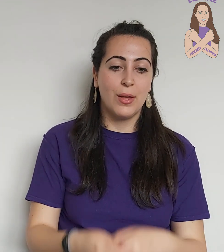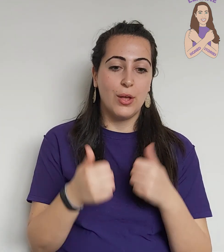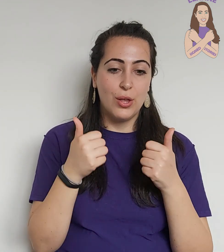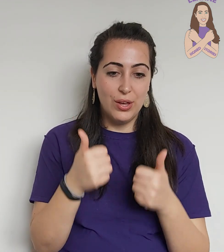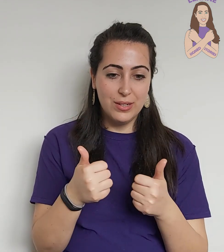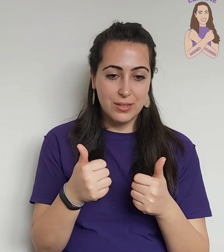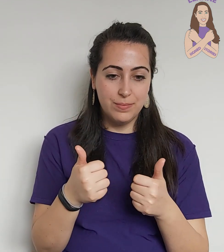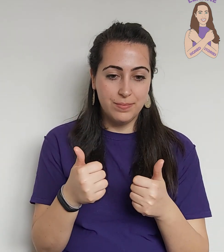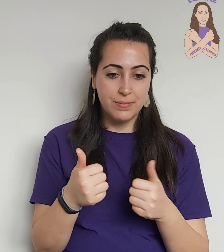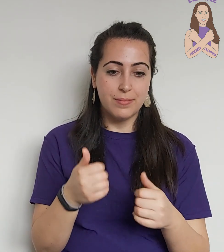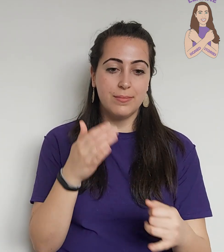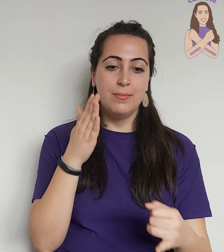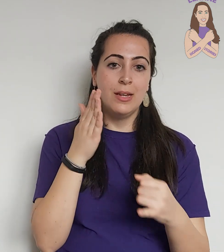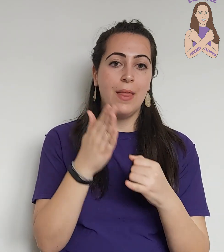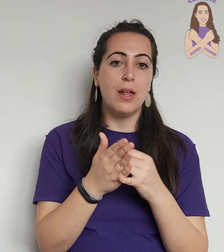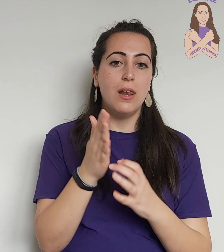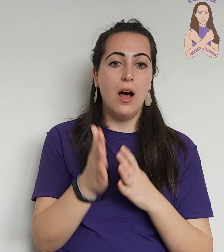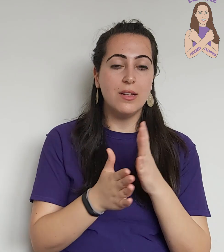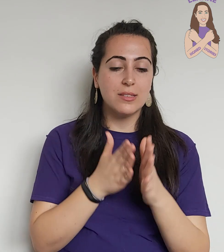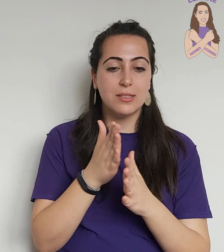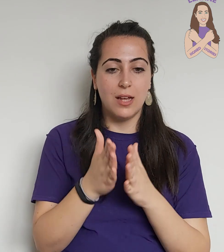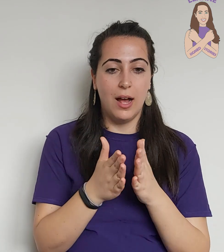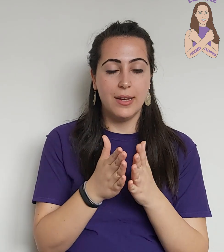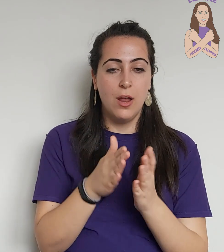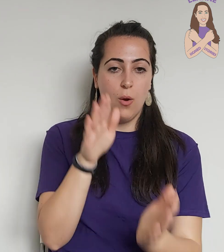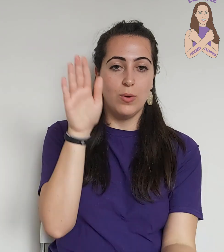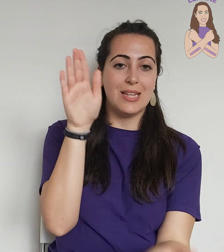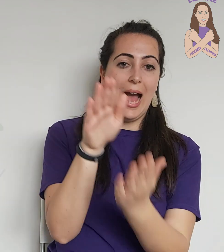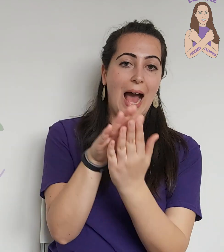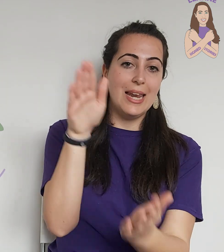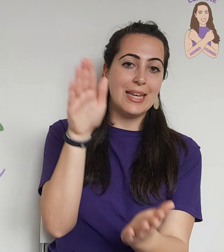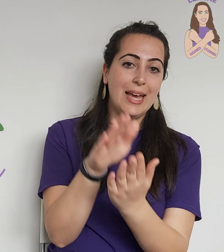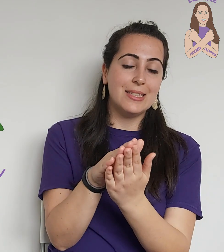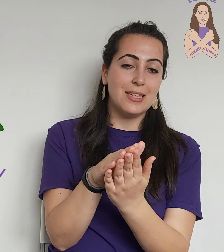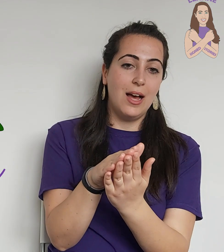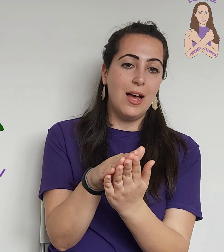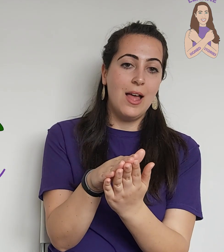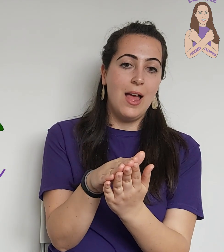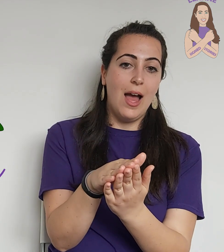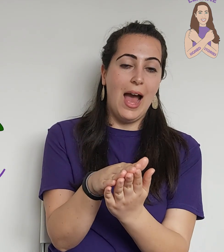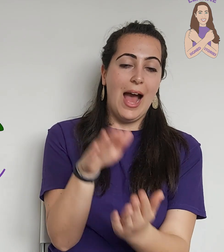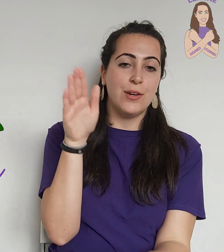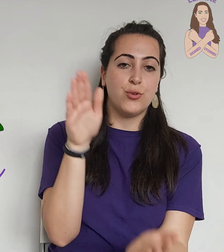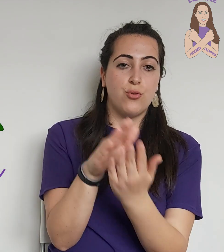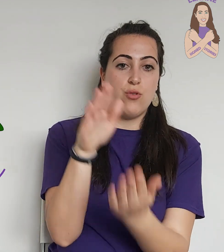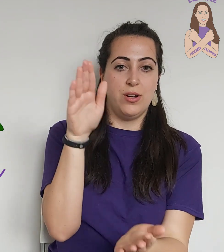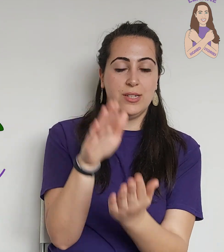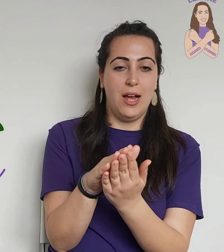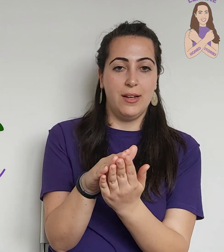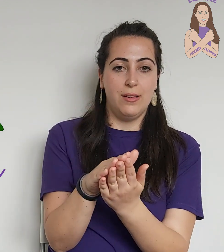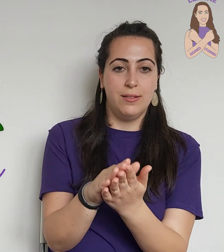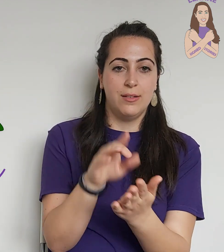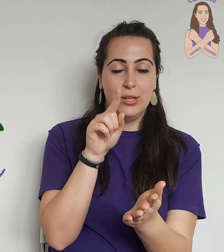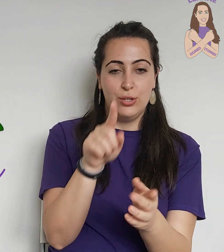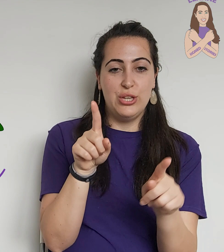Good. And the last sign was alligator and crocodile. You